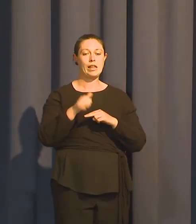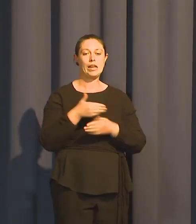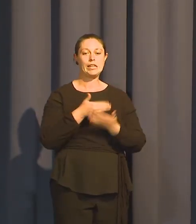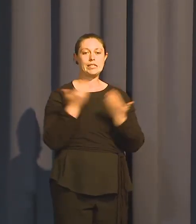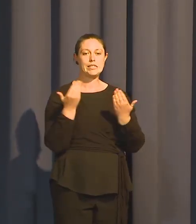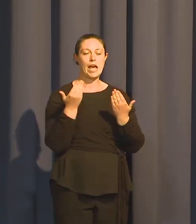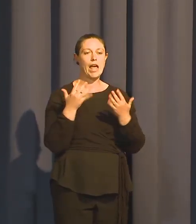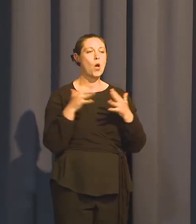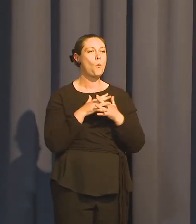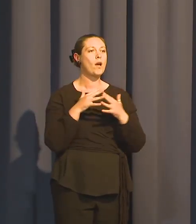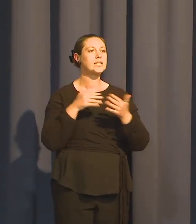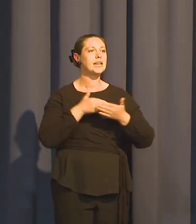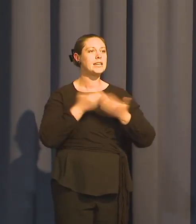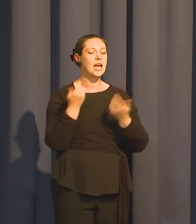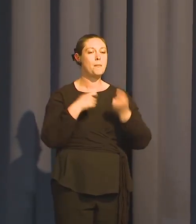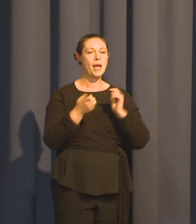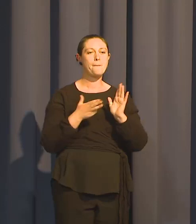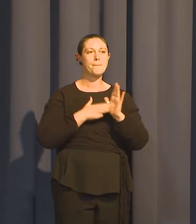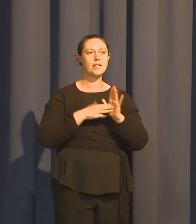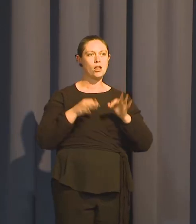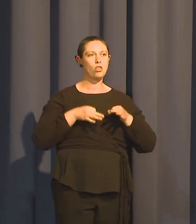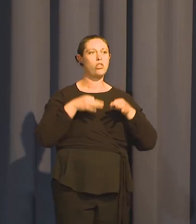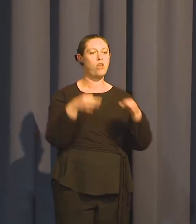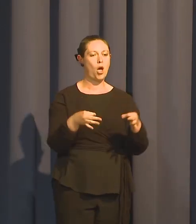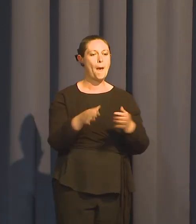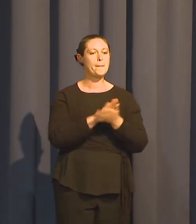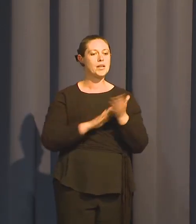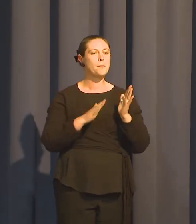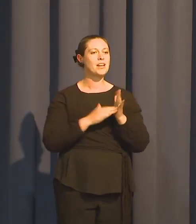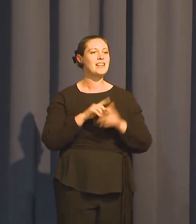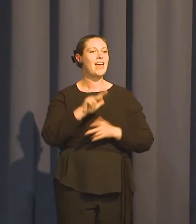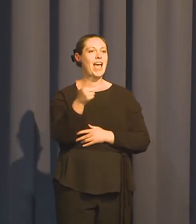and it was Mondayised, so Monday the 8th was a public holiday.